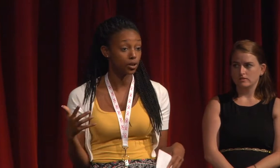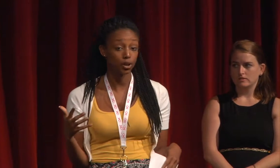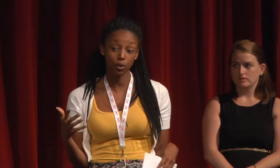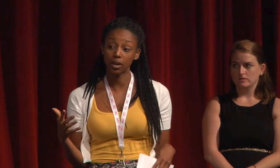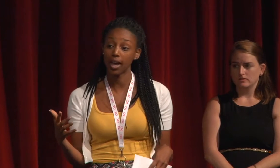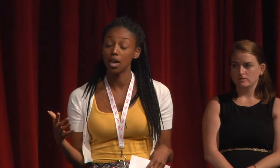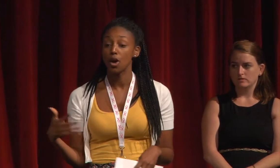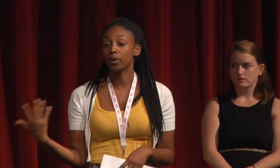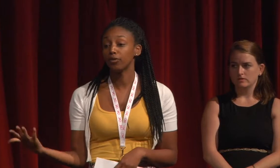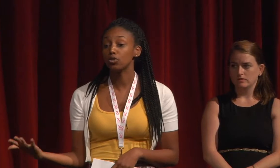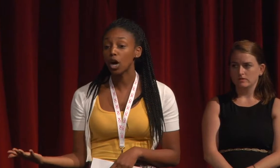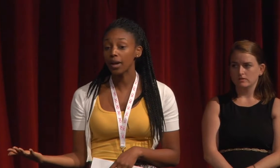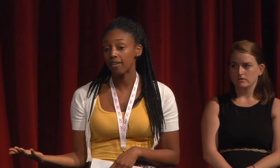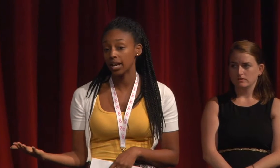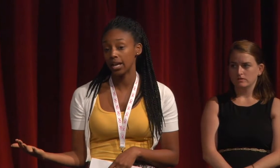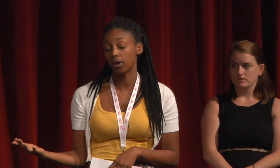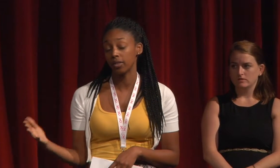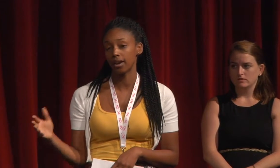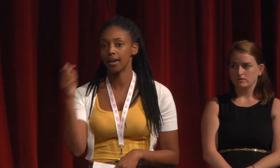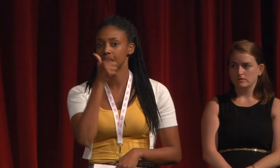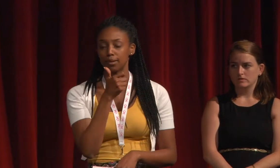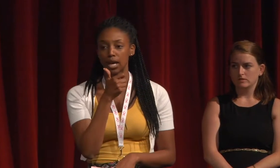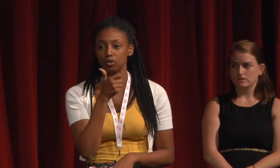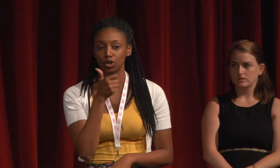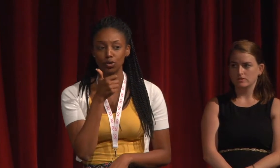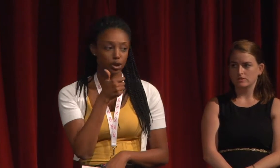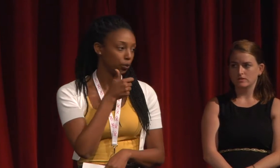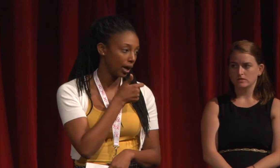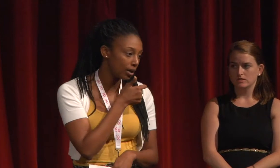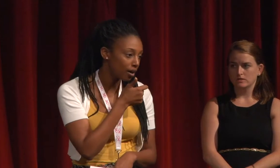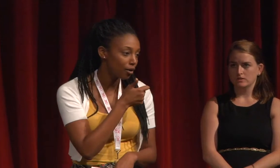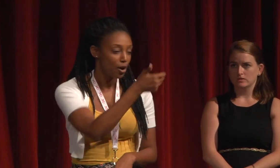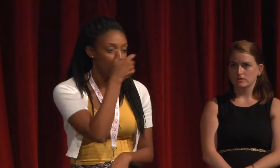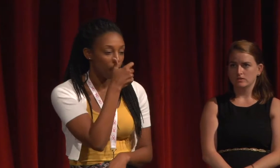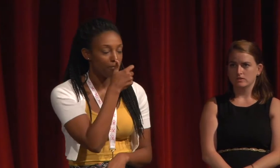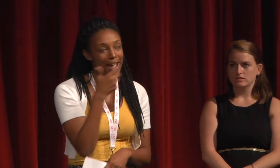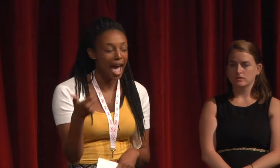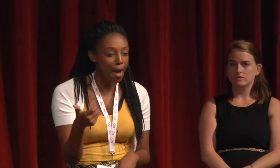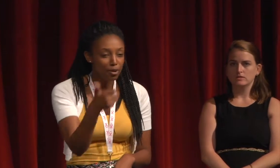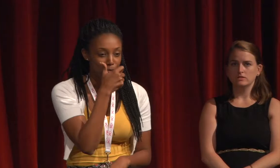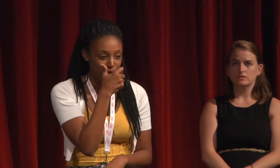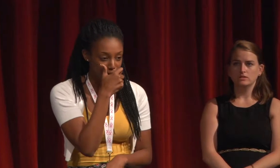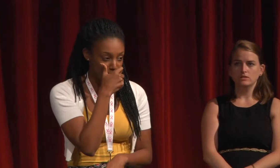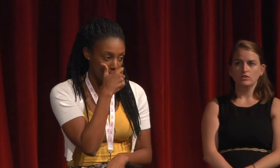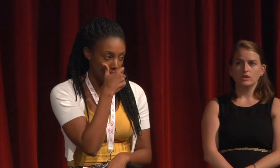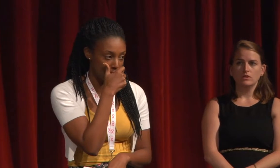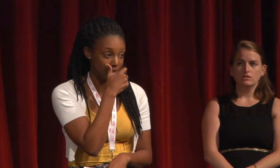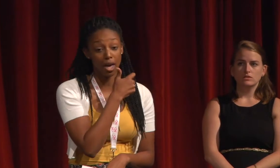to communicate, but if you don't have an aid on there and sometimes you're using your radio, by habit we put it over our mouth and that